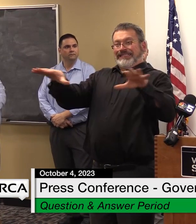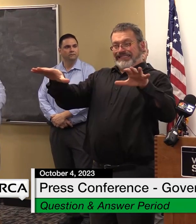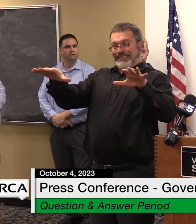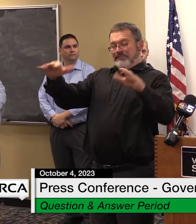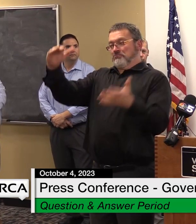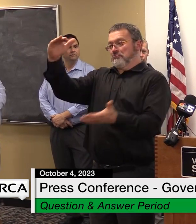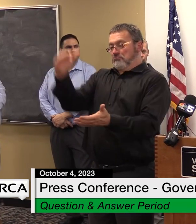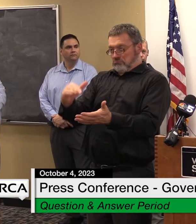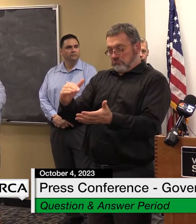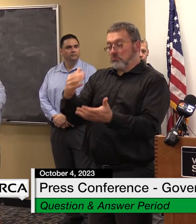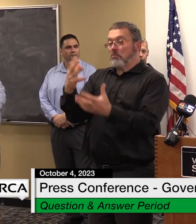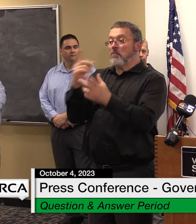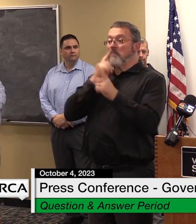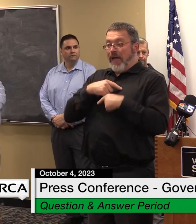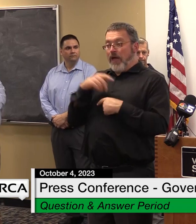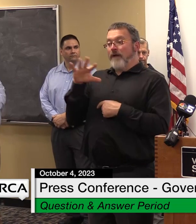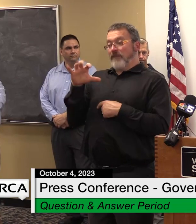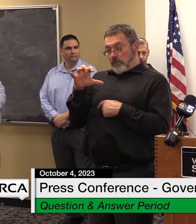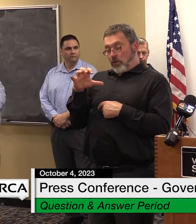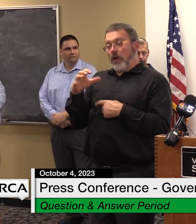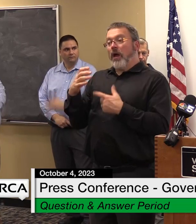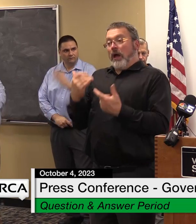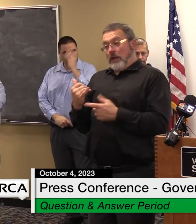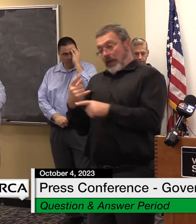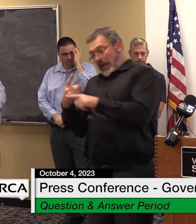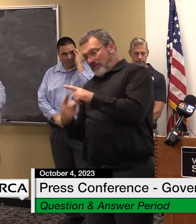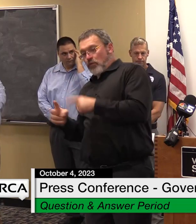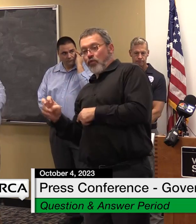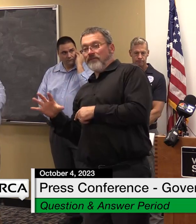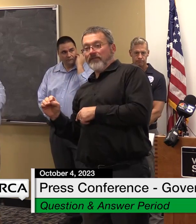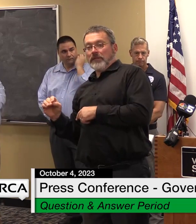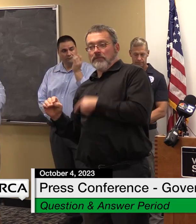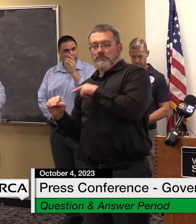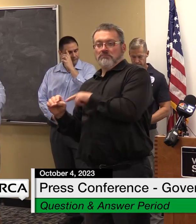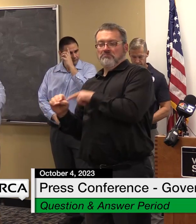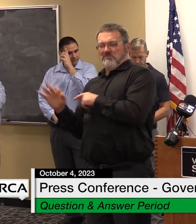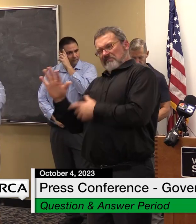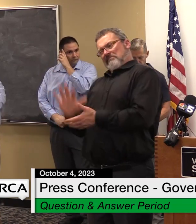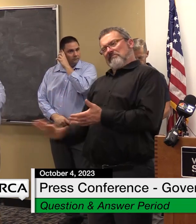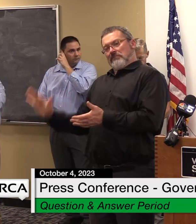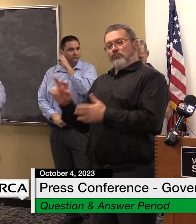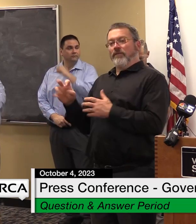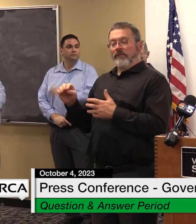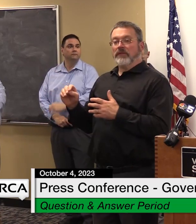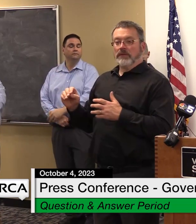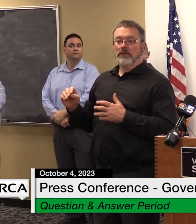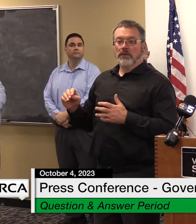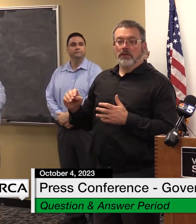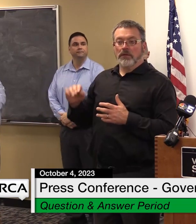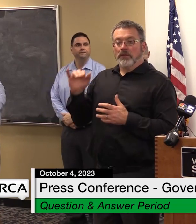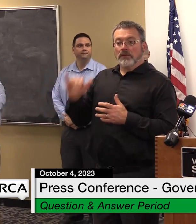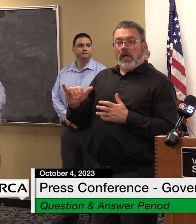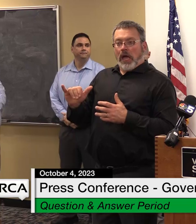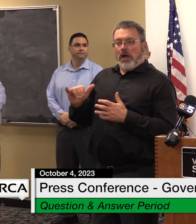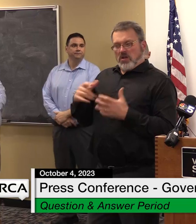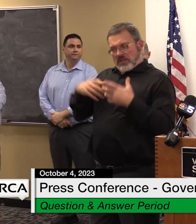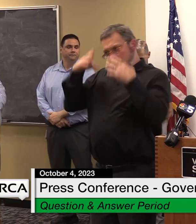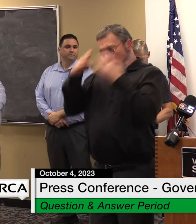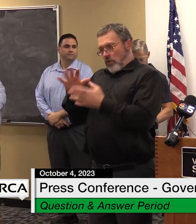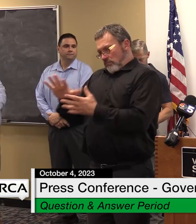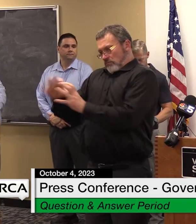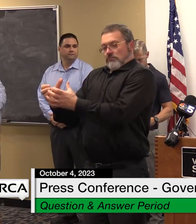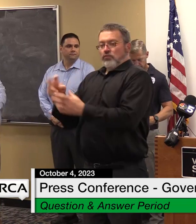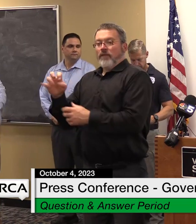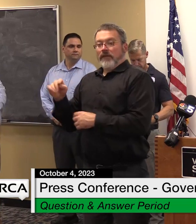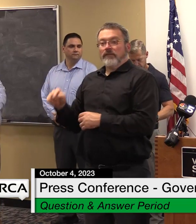200 and something that don't have heat. So that's the number we're dealing with. We don't know what stage they're in